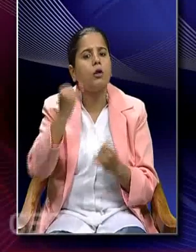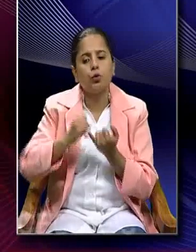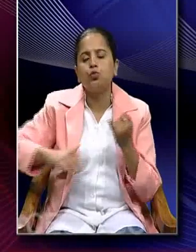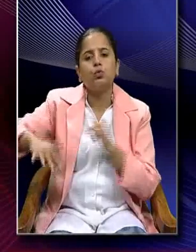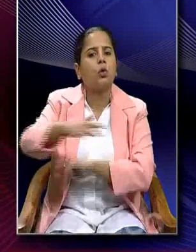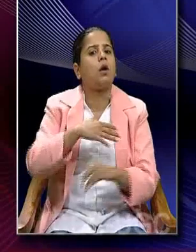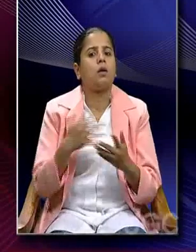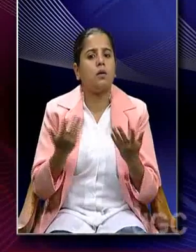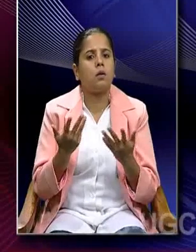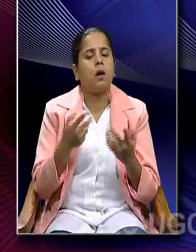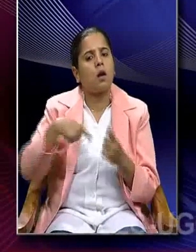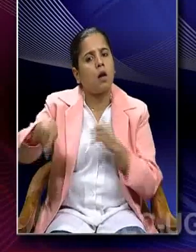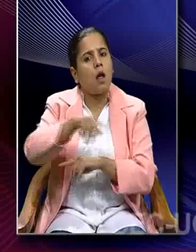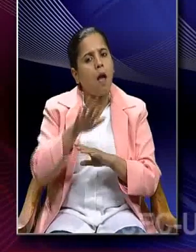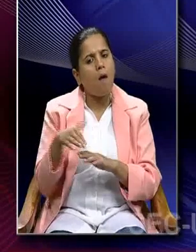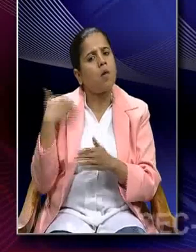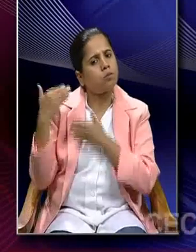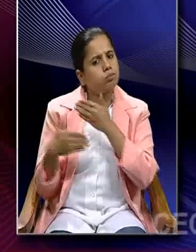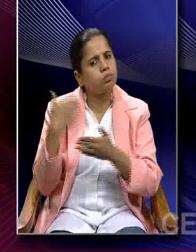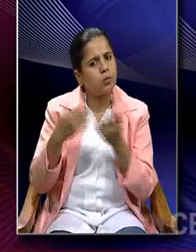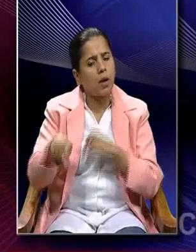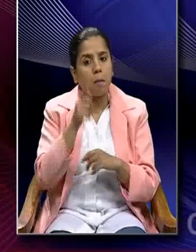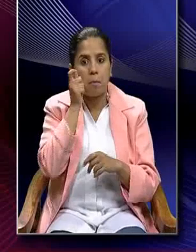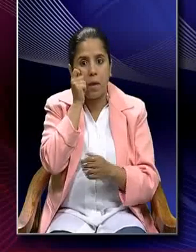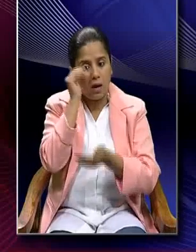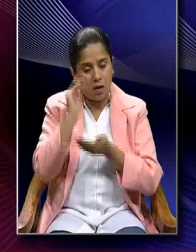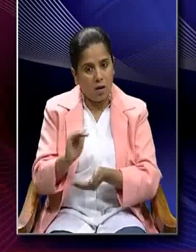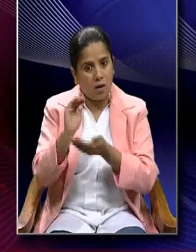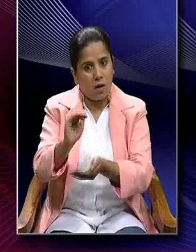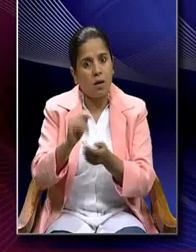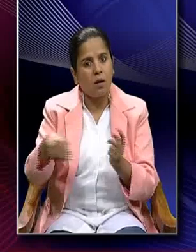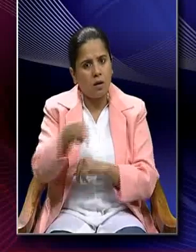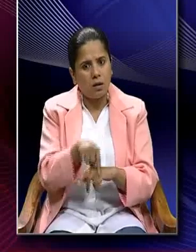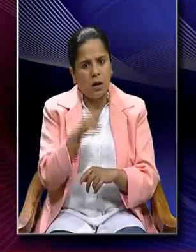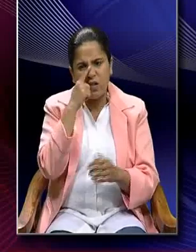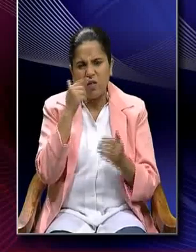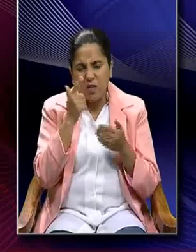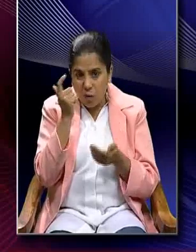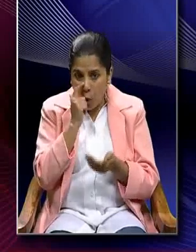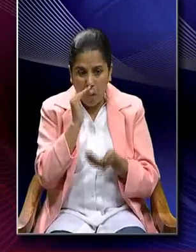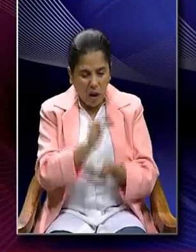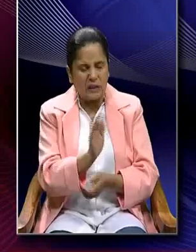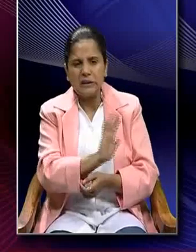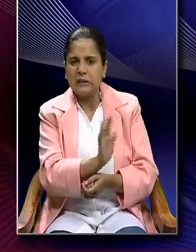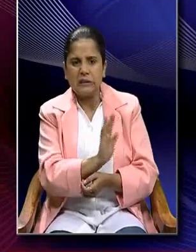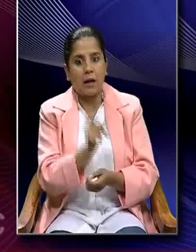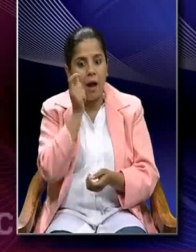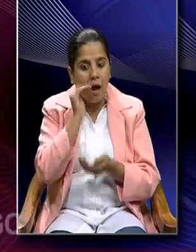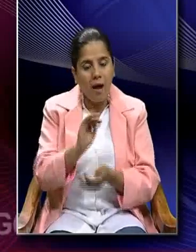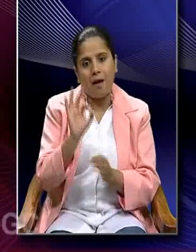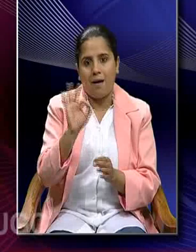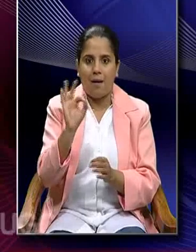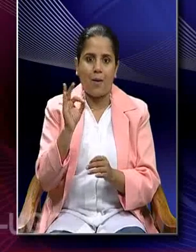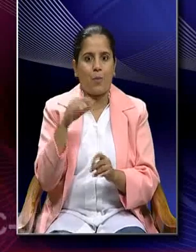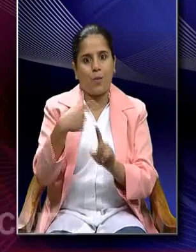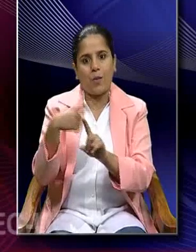society which also privilege the male child as against the female child. That everybody feels the